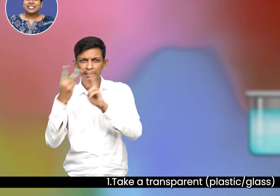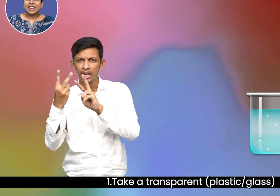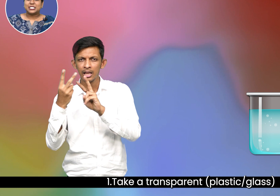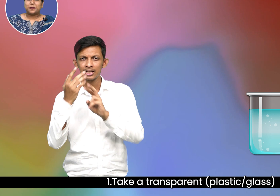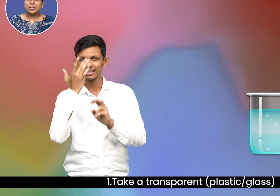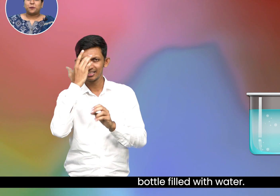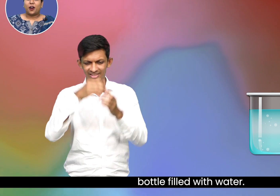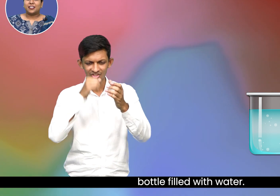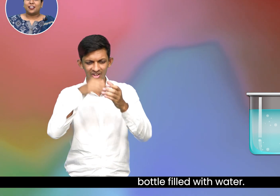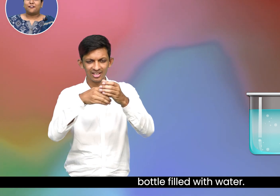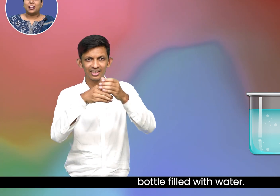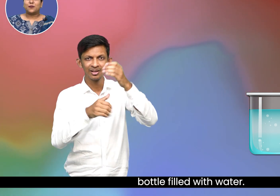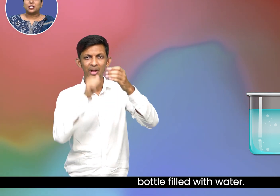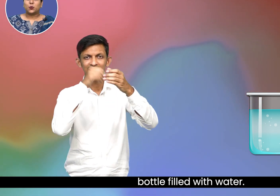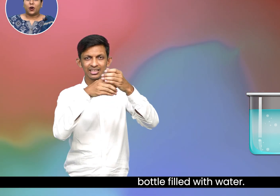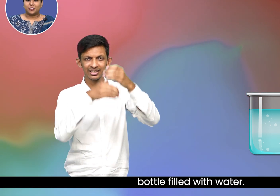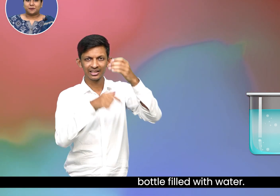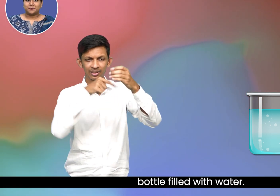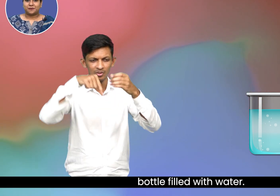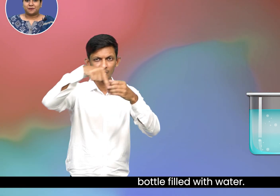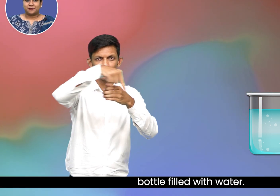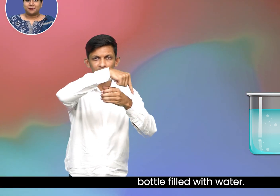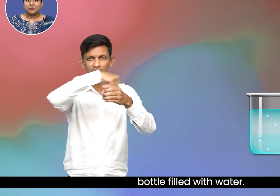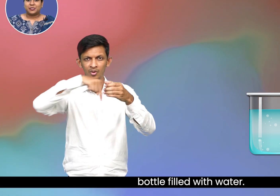Take a transparent bottle filled with water.